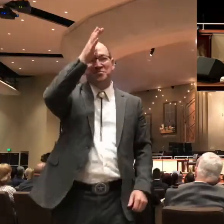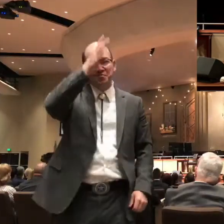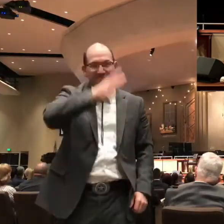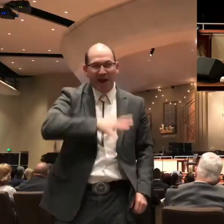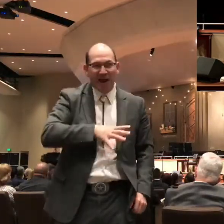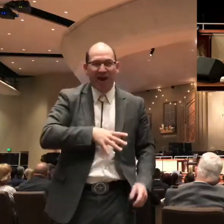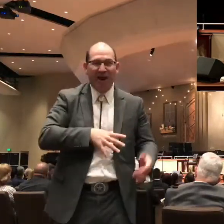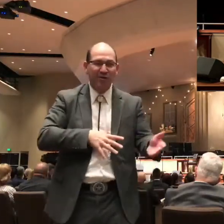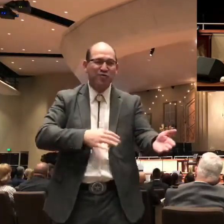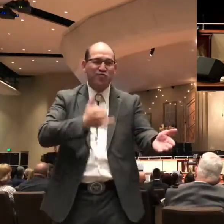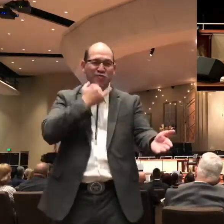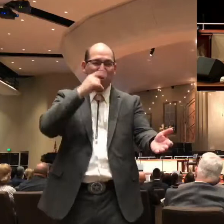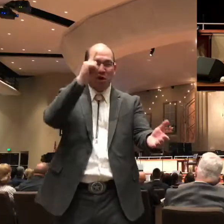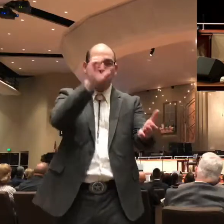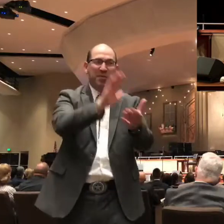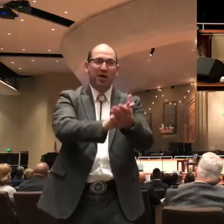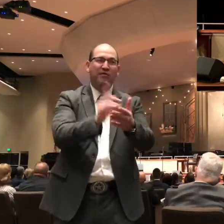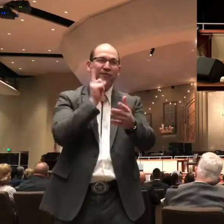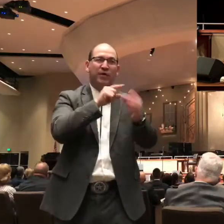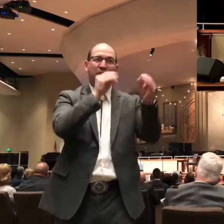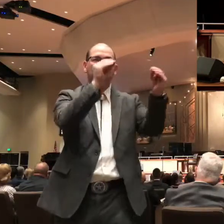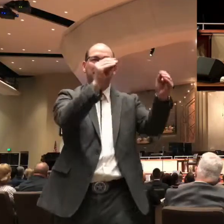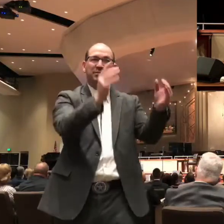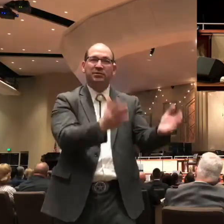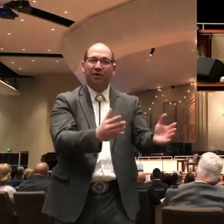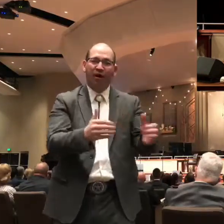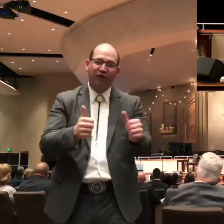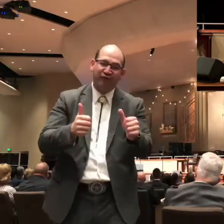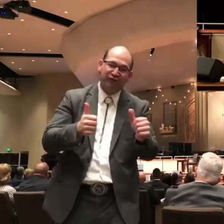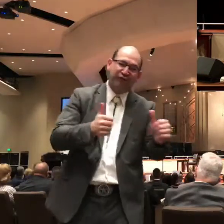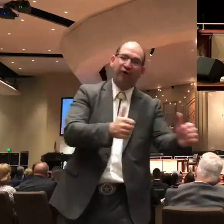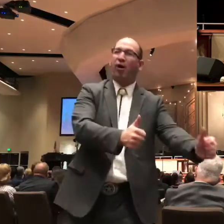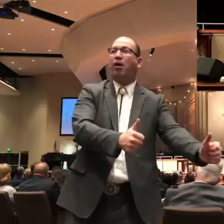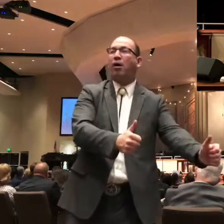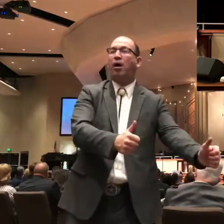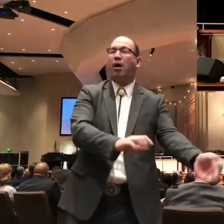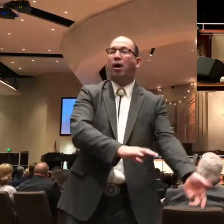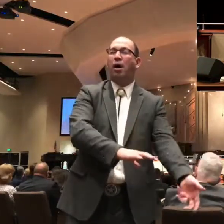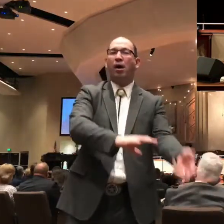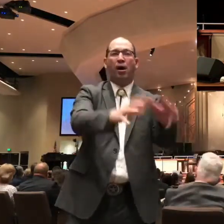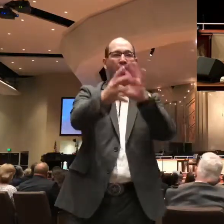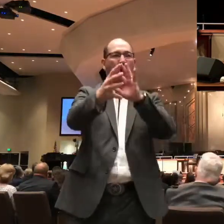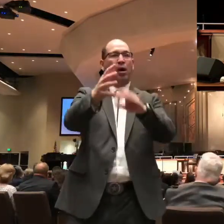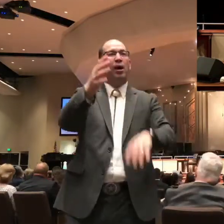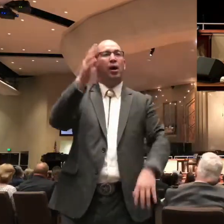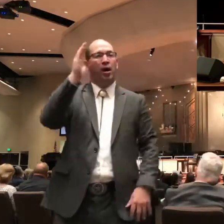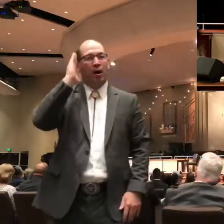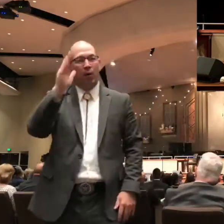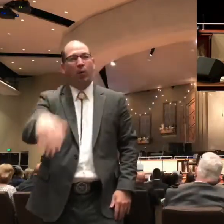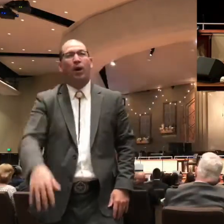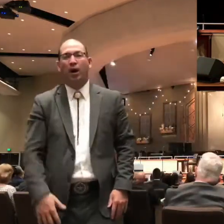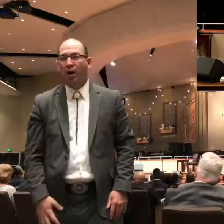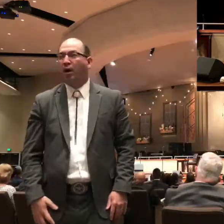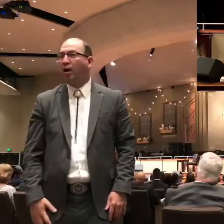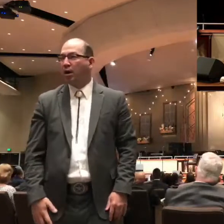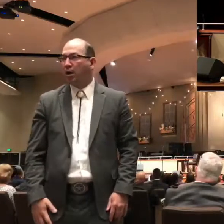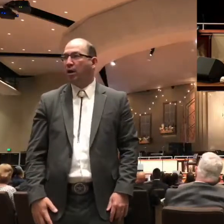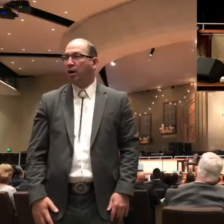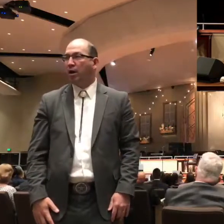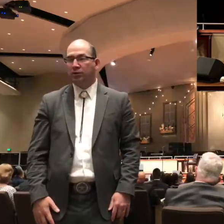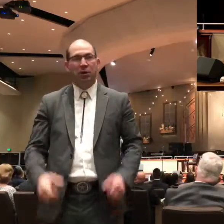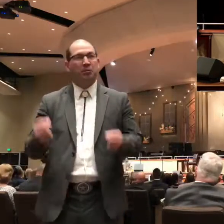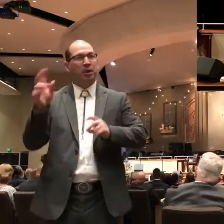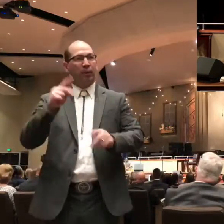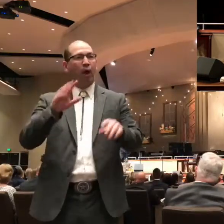must understand that deviant reputation of the false teachers then was followed by the deceived followers who just